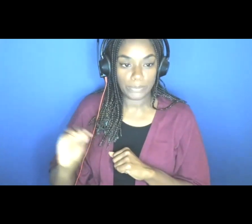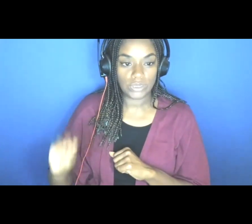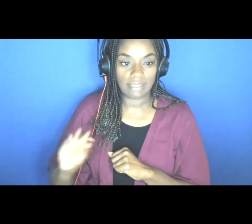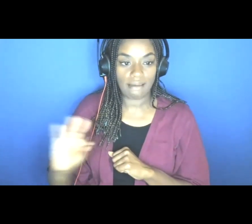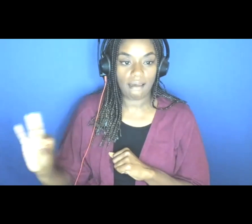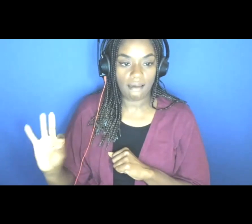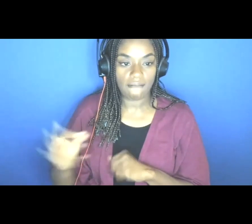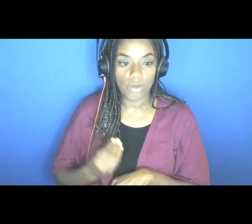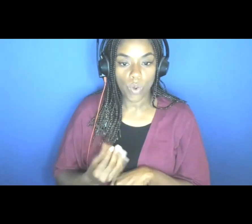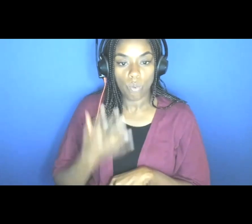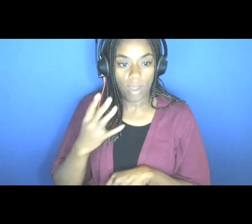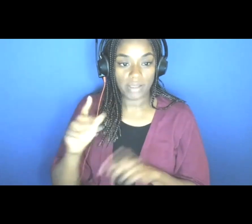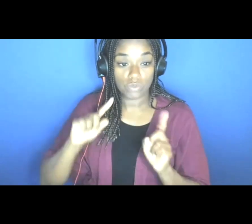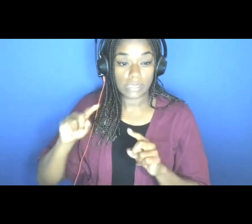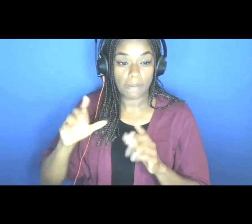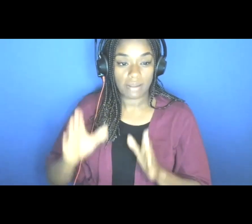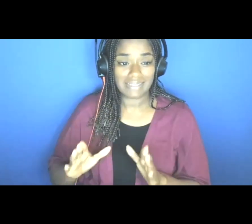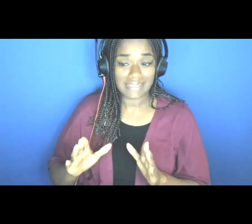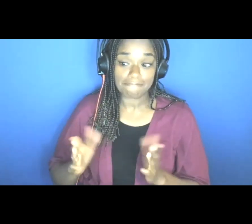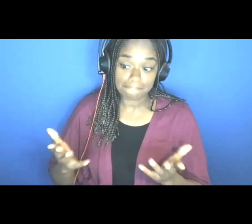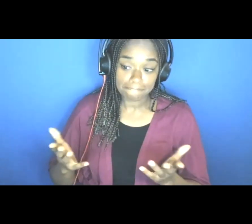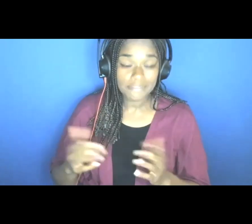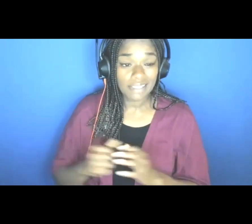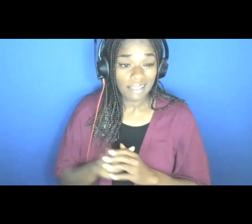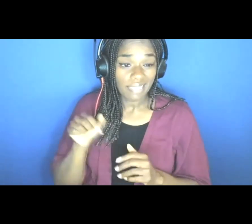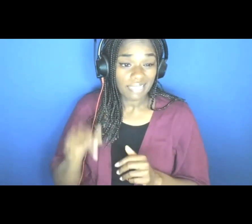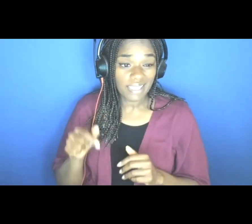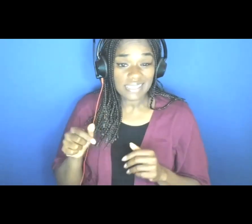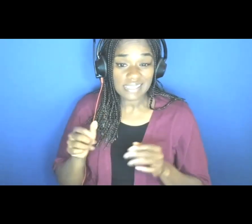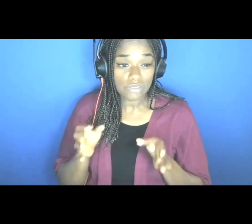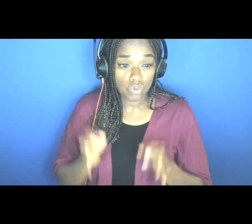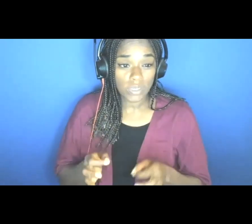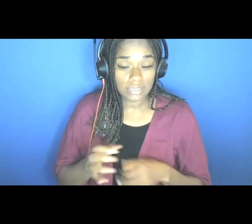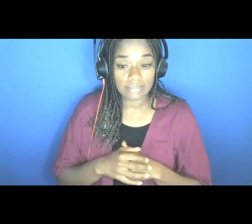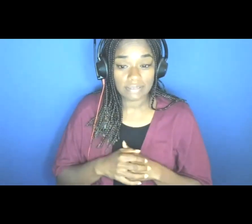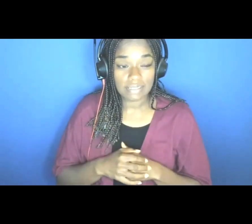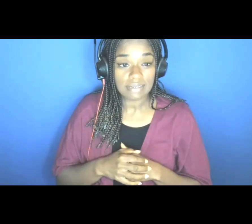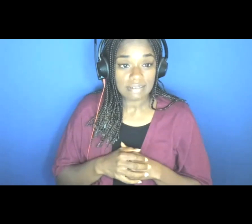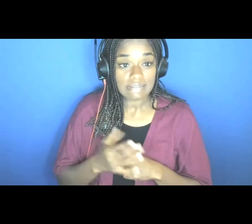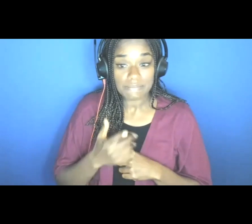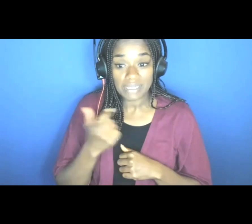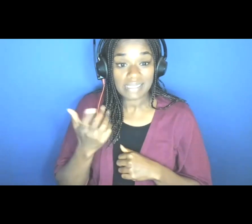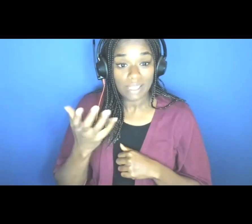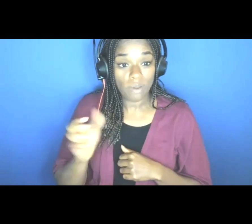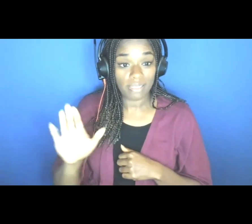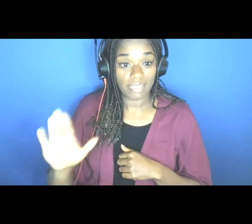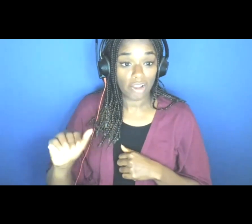This is really a choice that people make because they're seeking to guarantee the quality of their care.